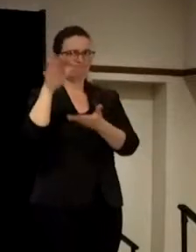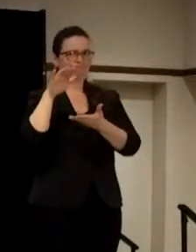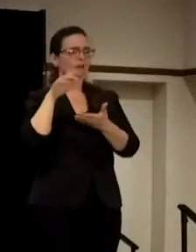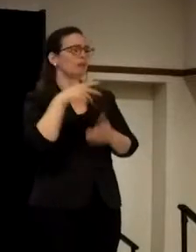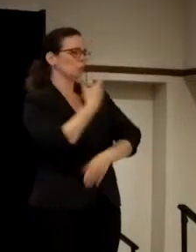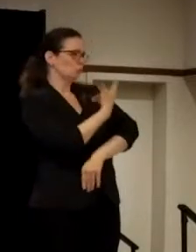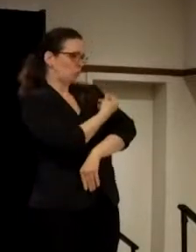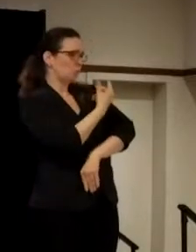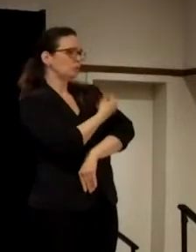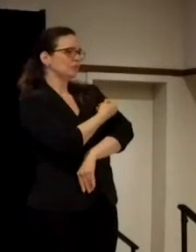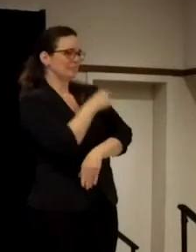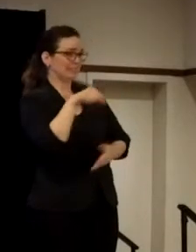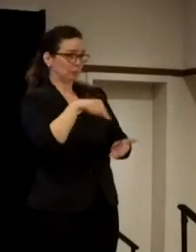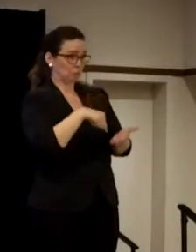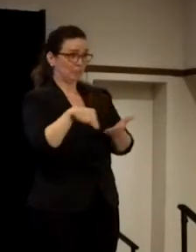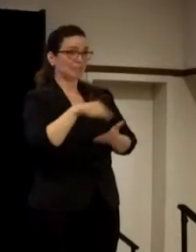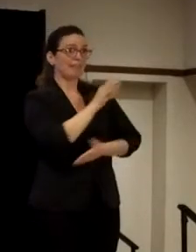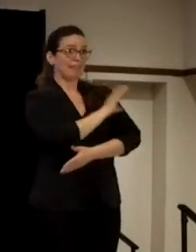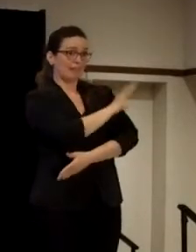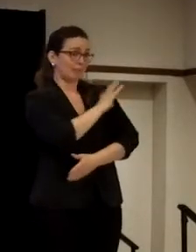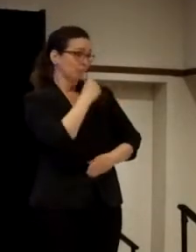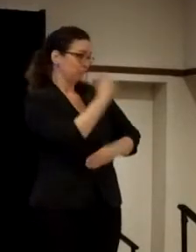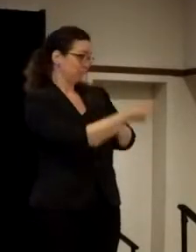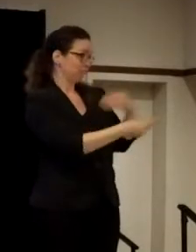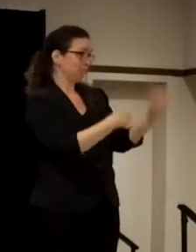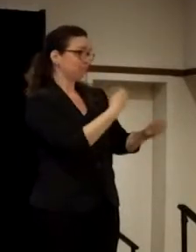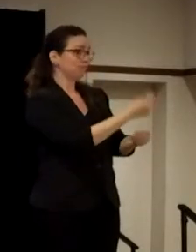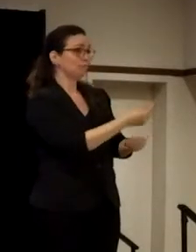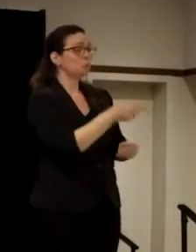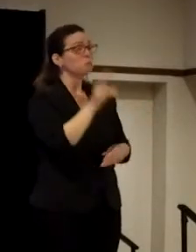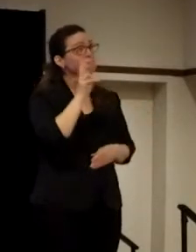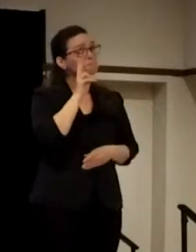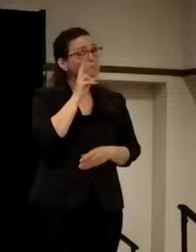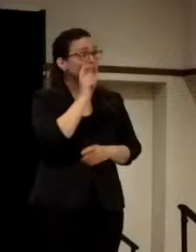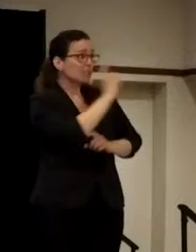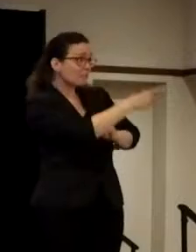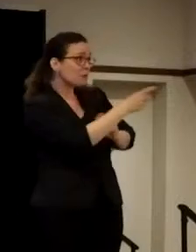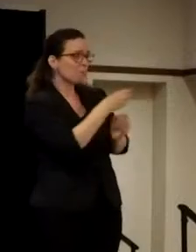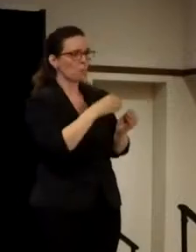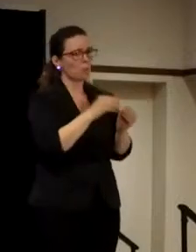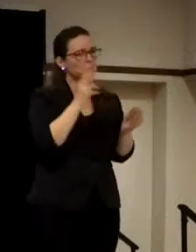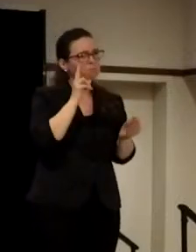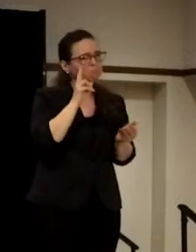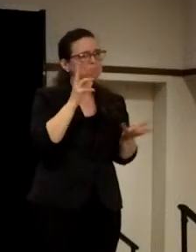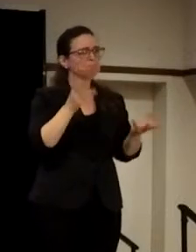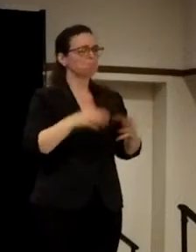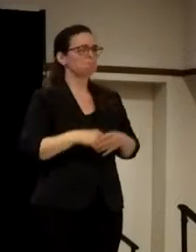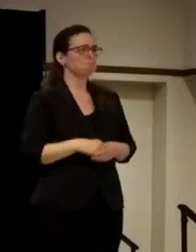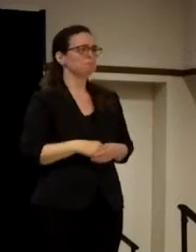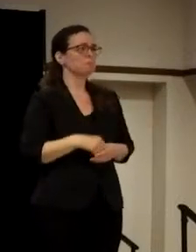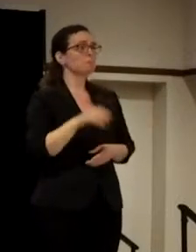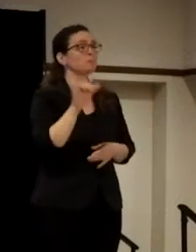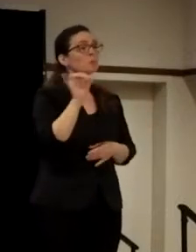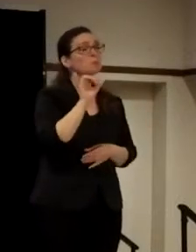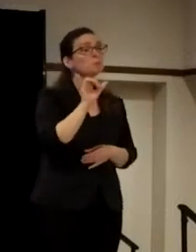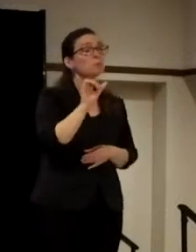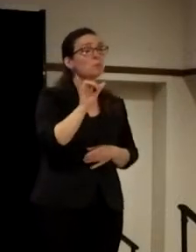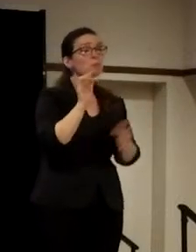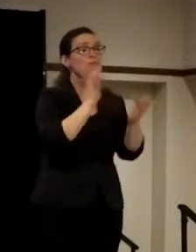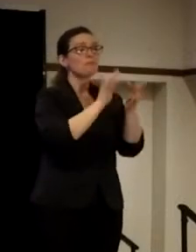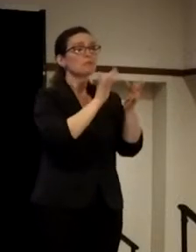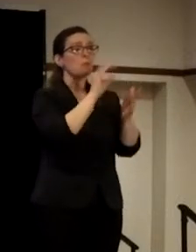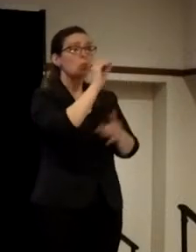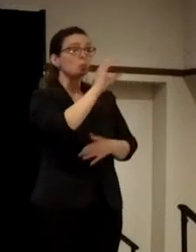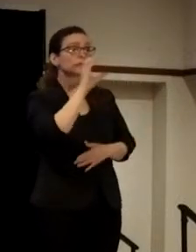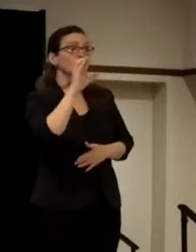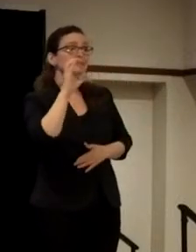week. We may do something else with them later this week. We're also in touch with OCC and ESF in Lemoyne and